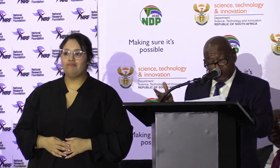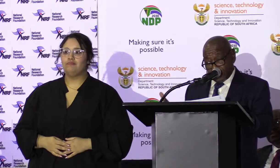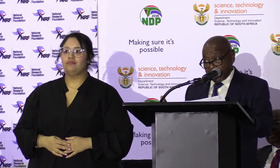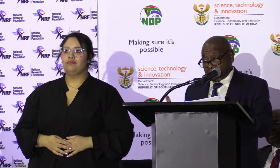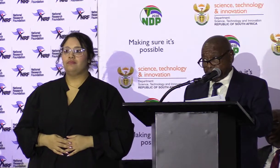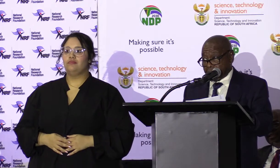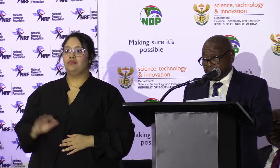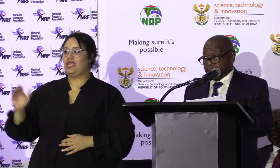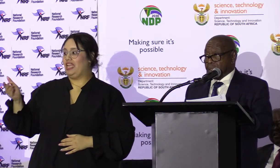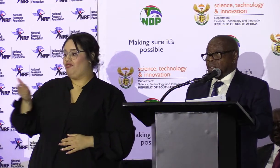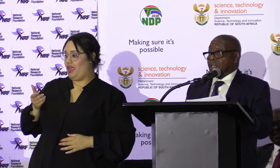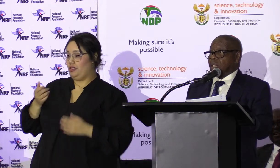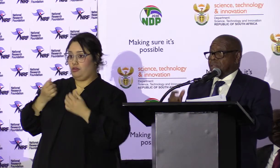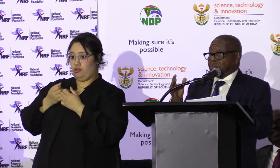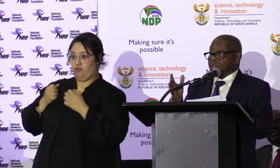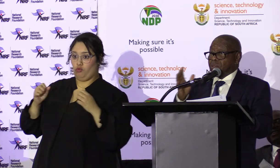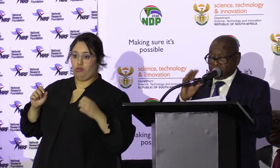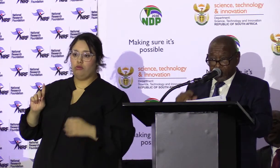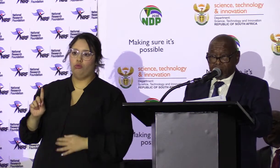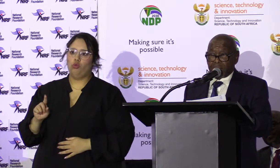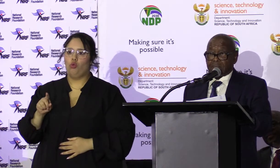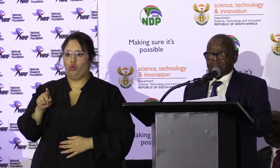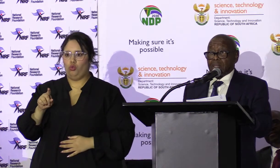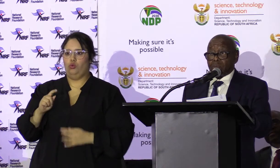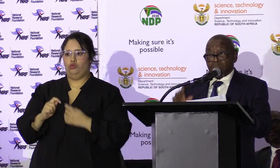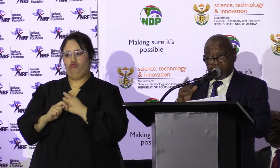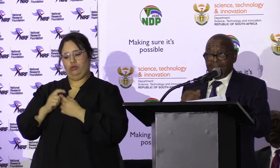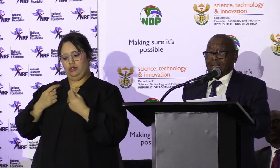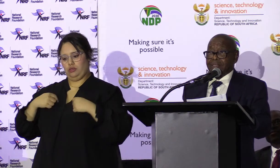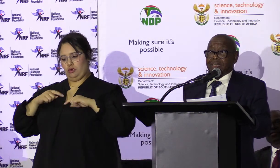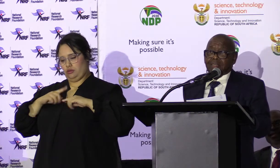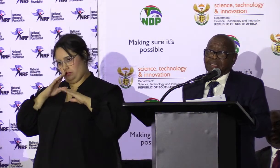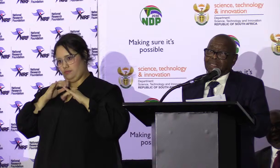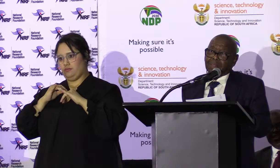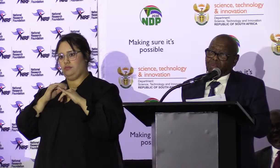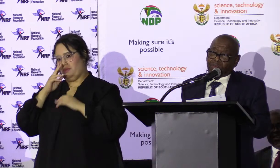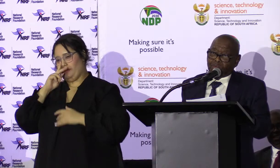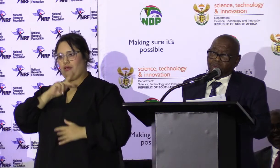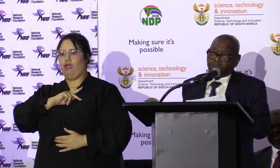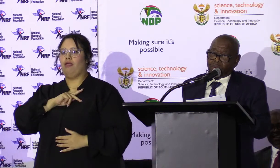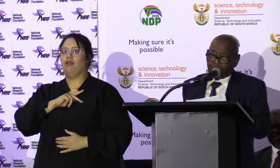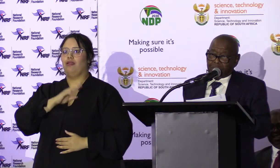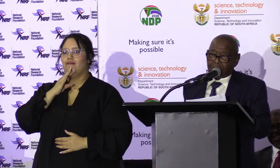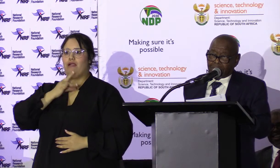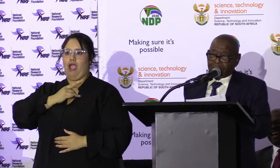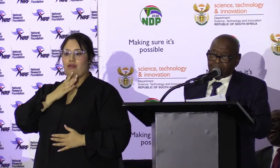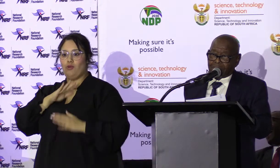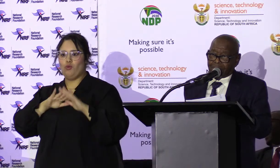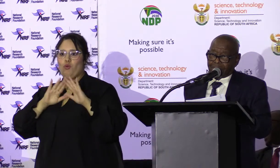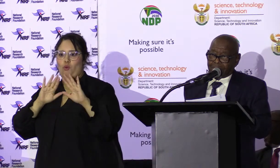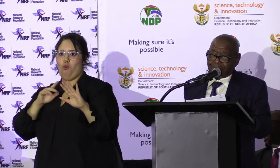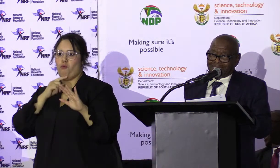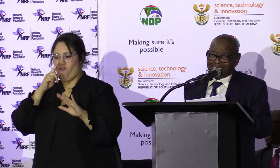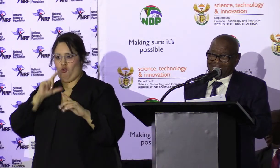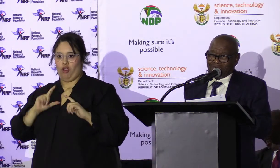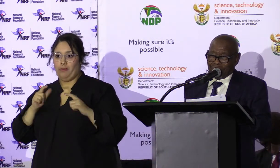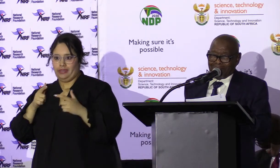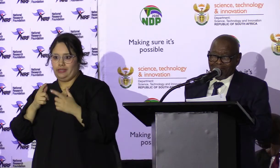free invitation. It means you treat us with kindness in the portfolio committee.